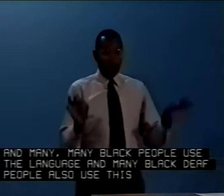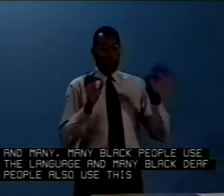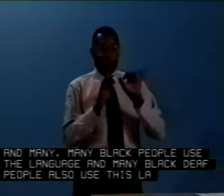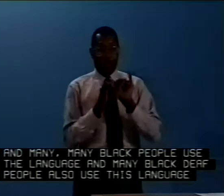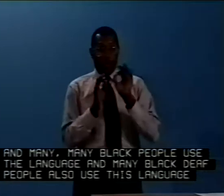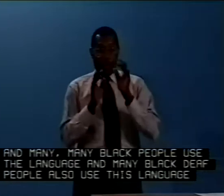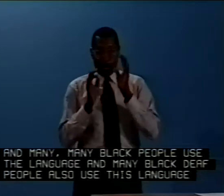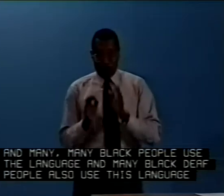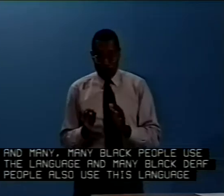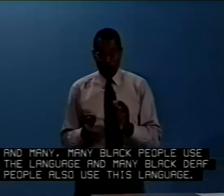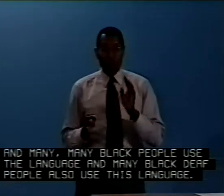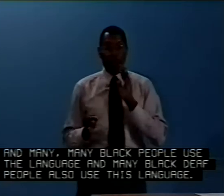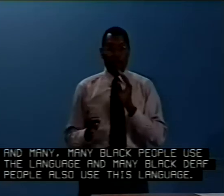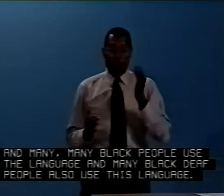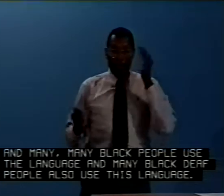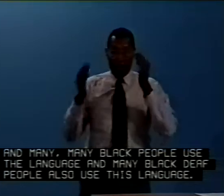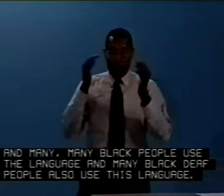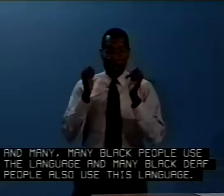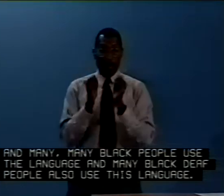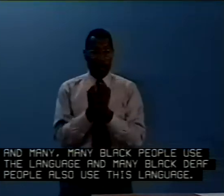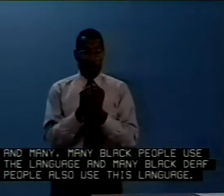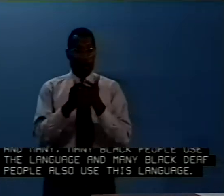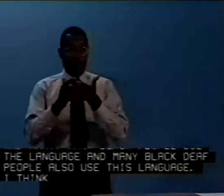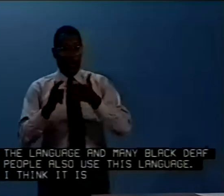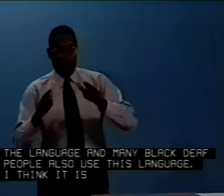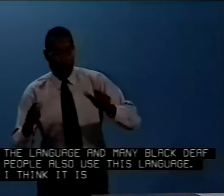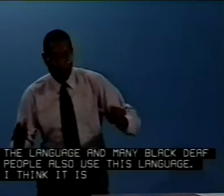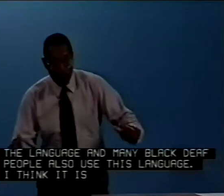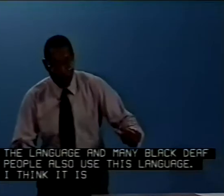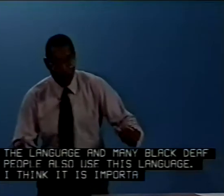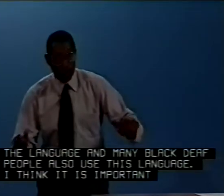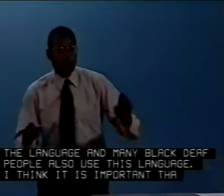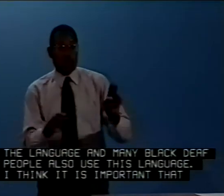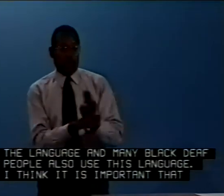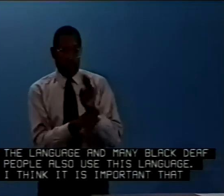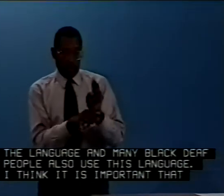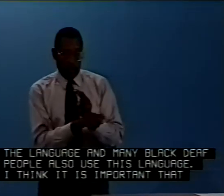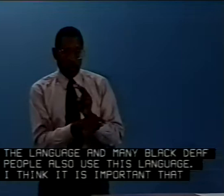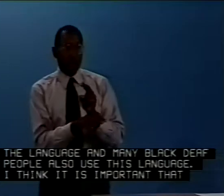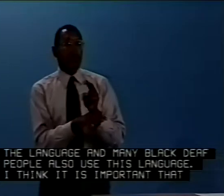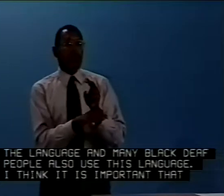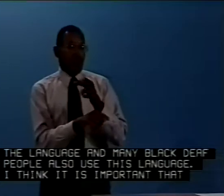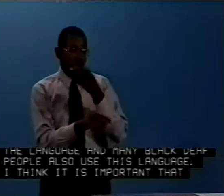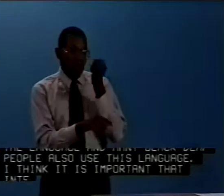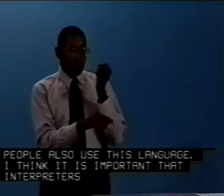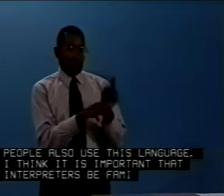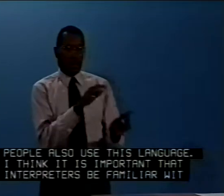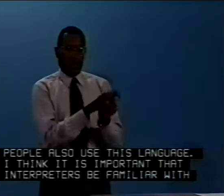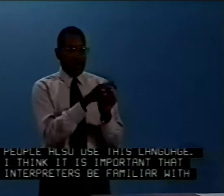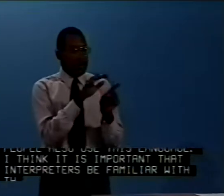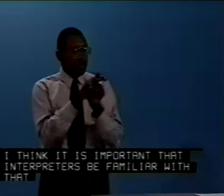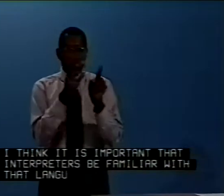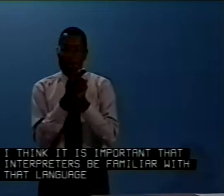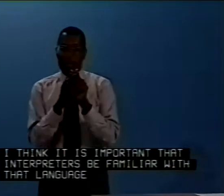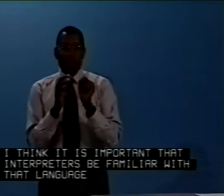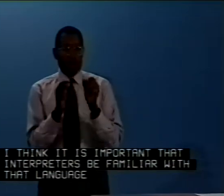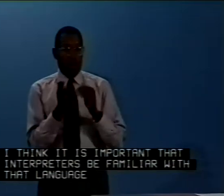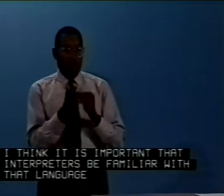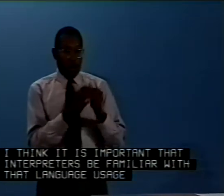I think it is important that interpreters be familiar with that language usage, because it's going to